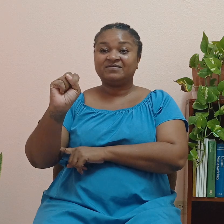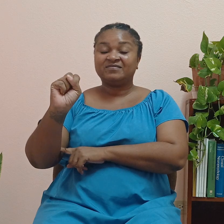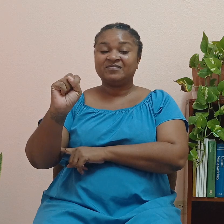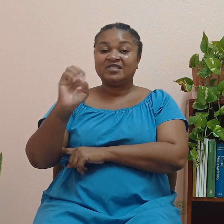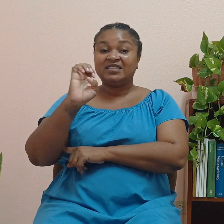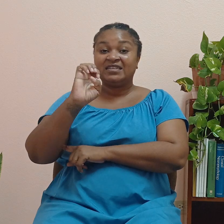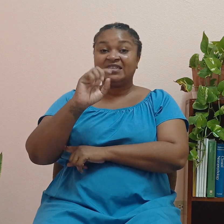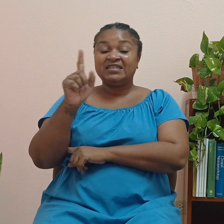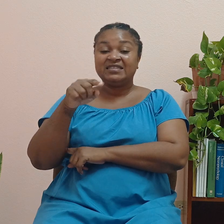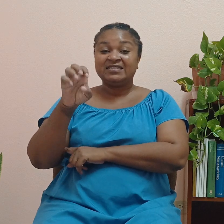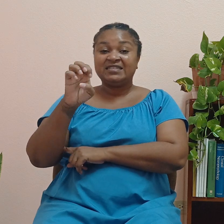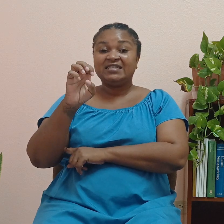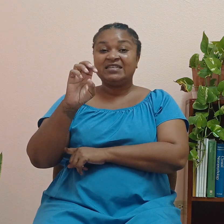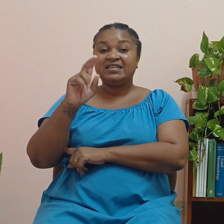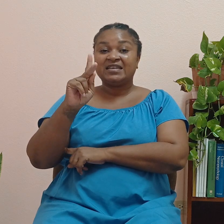Ezekiel,